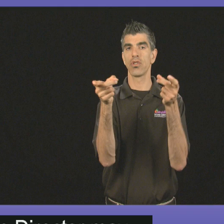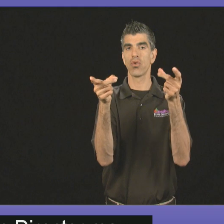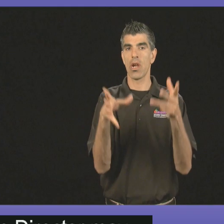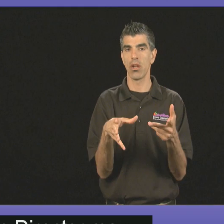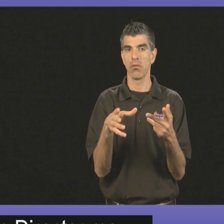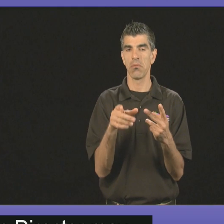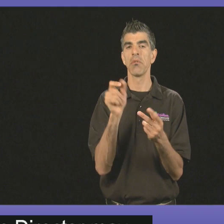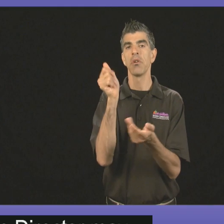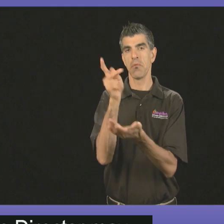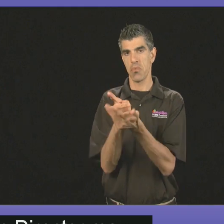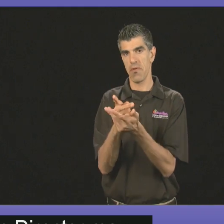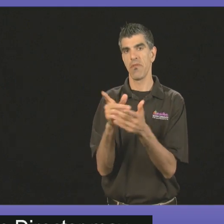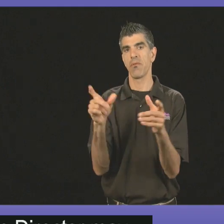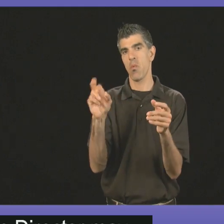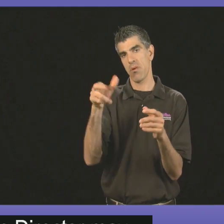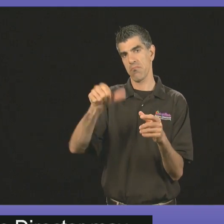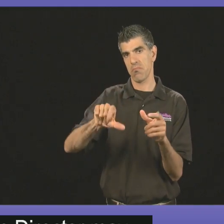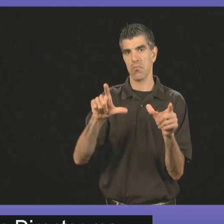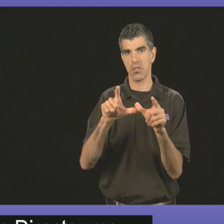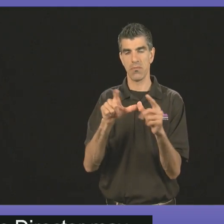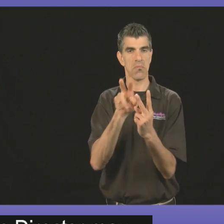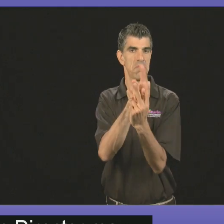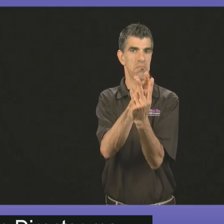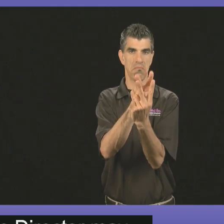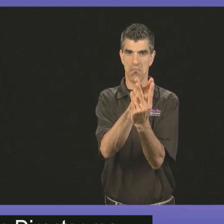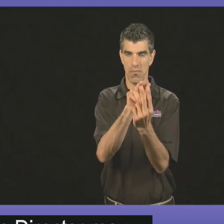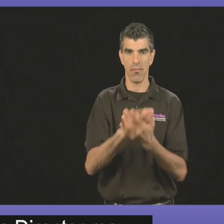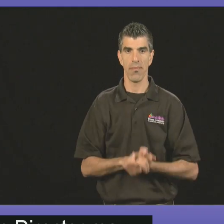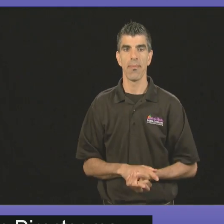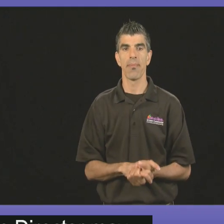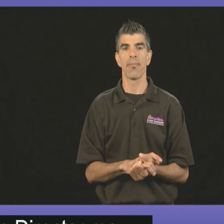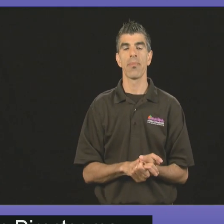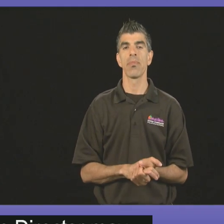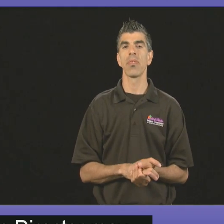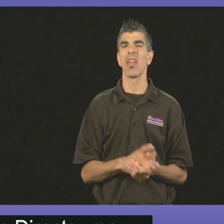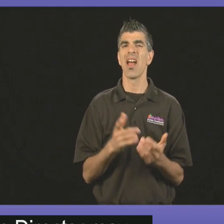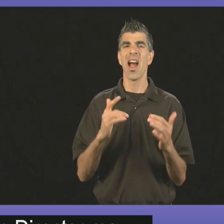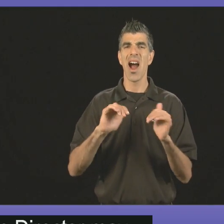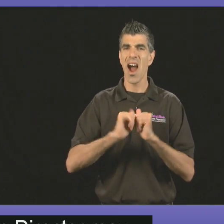The executive director may also approve or deny licenses.